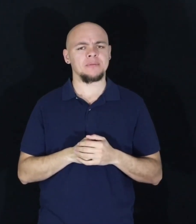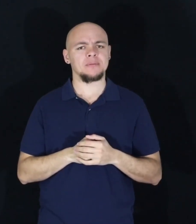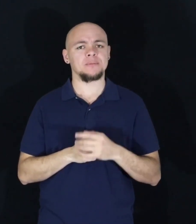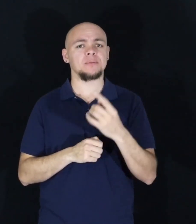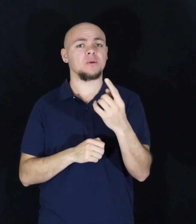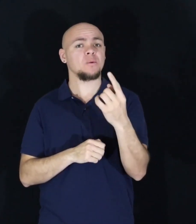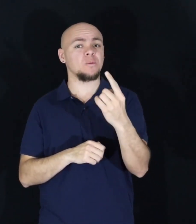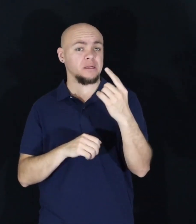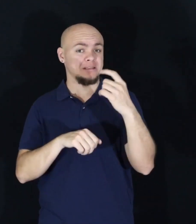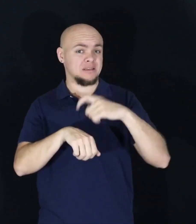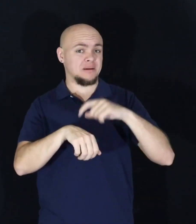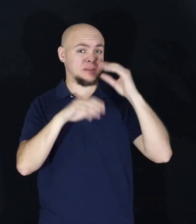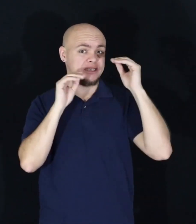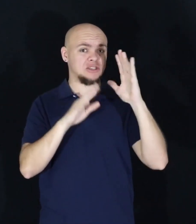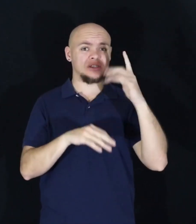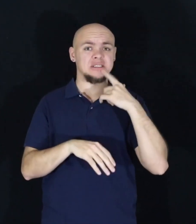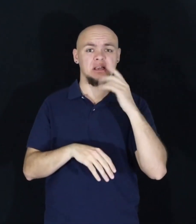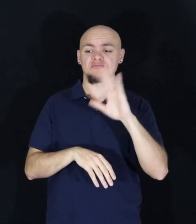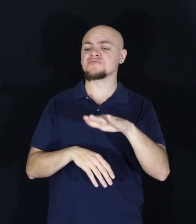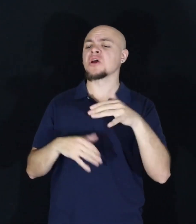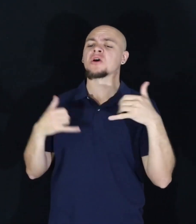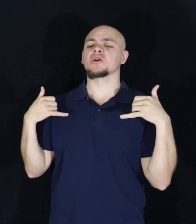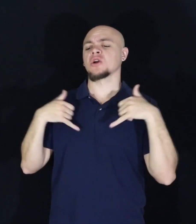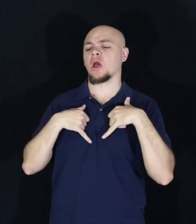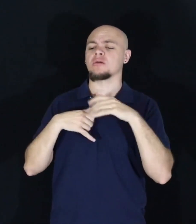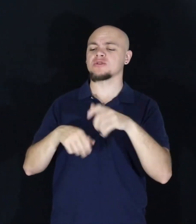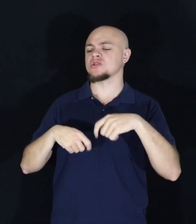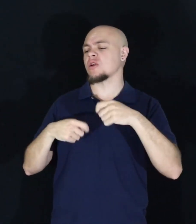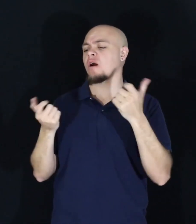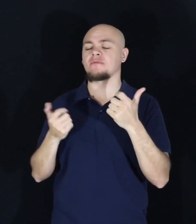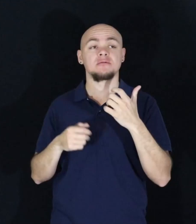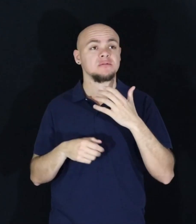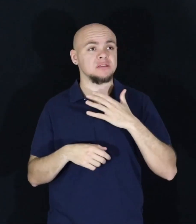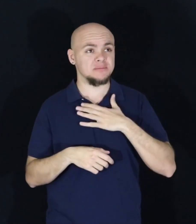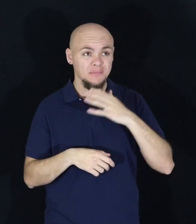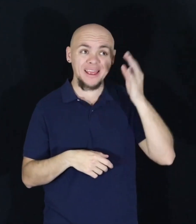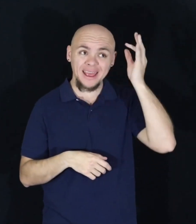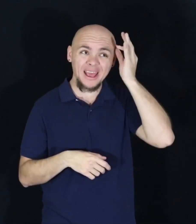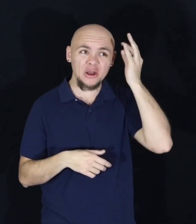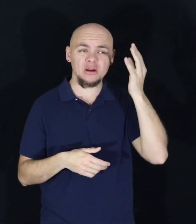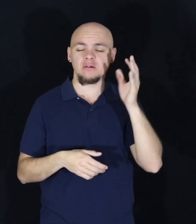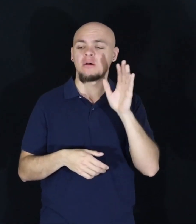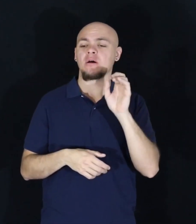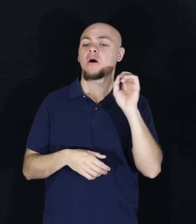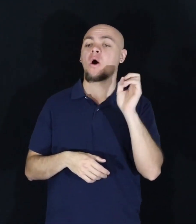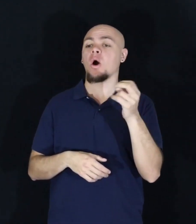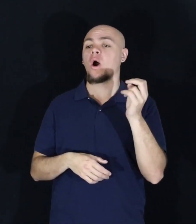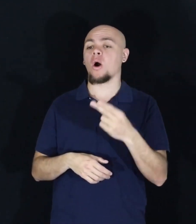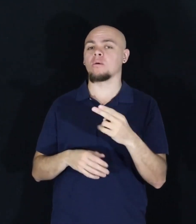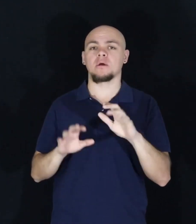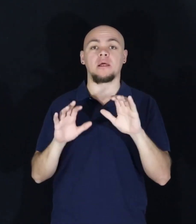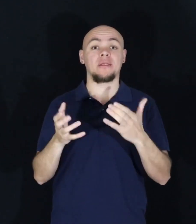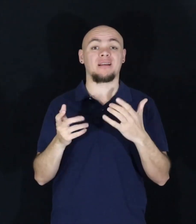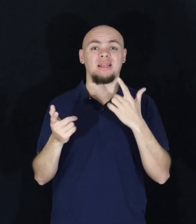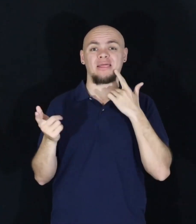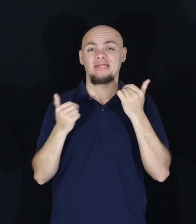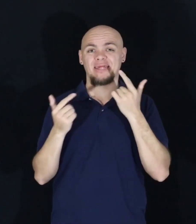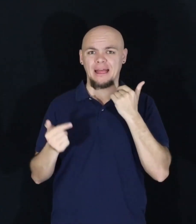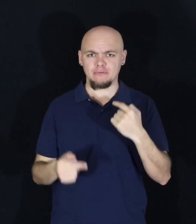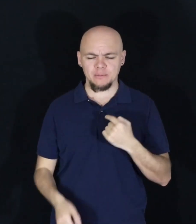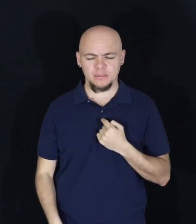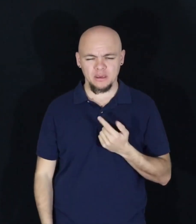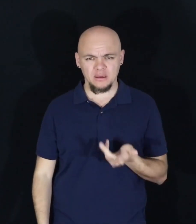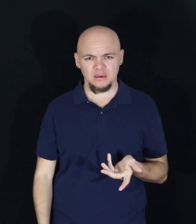Once, a teacher told me to take off my fur coat. When I told her that it was my hair, she said, "Oh," and the whole class turned to laugh at me.